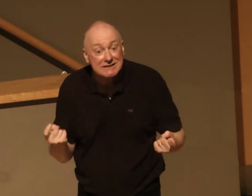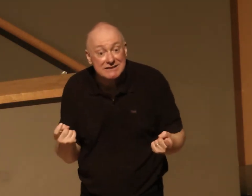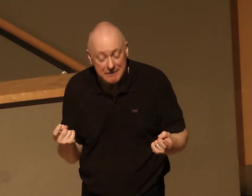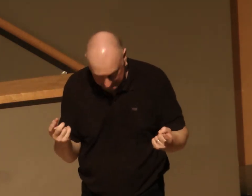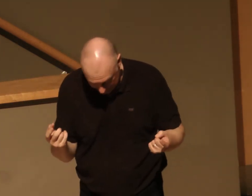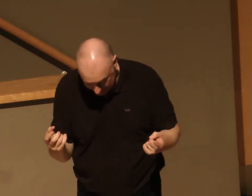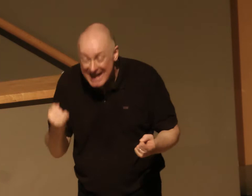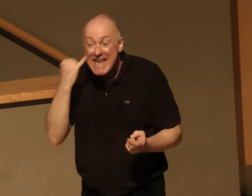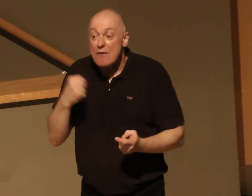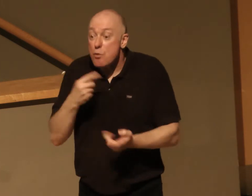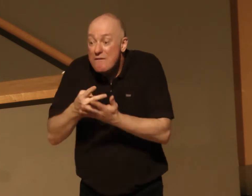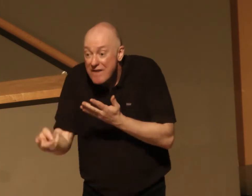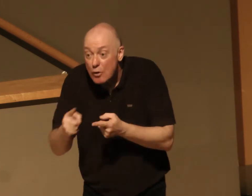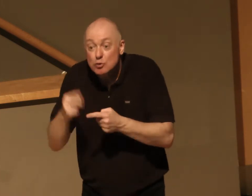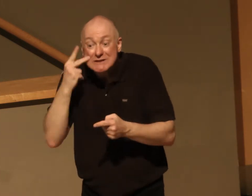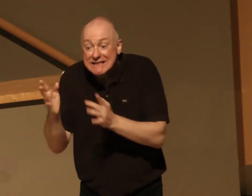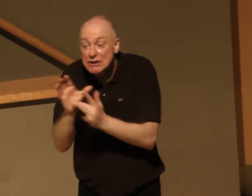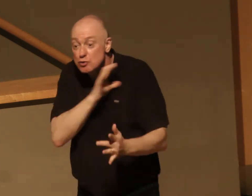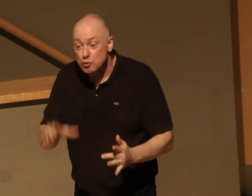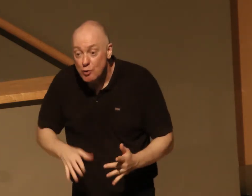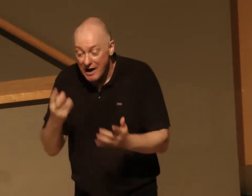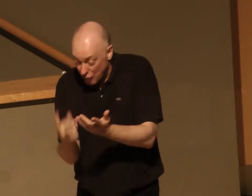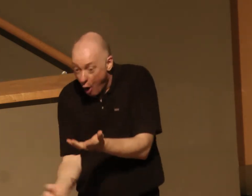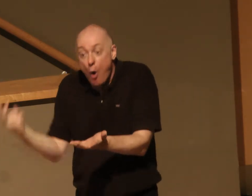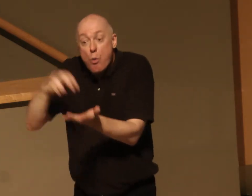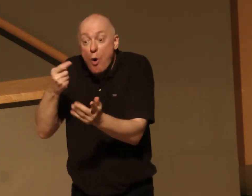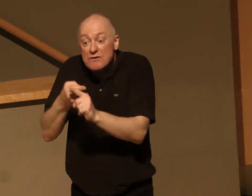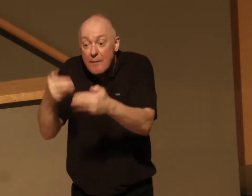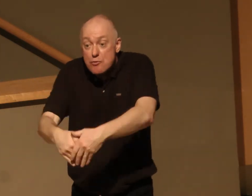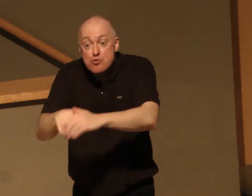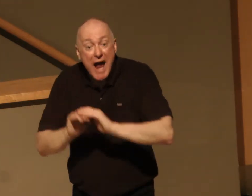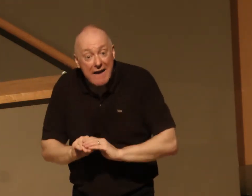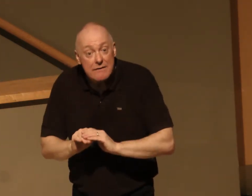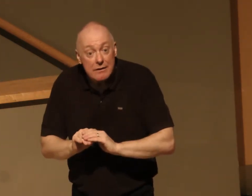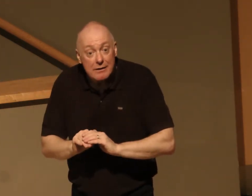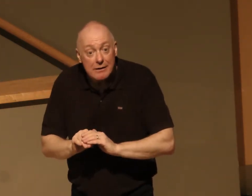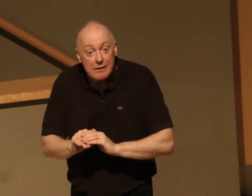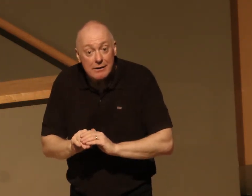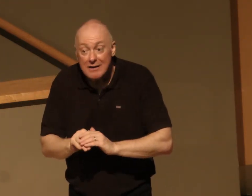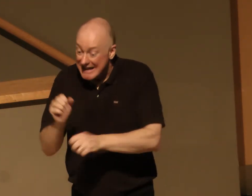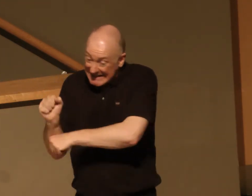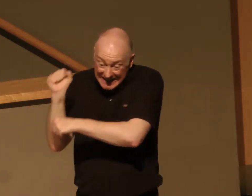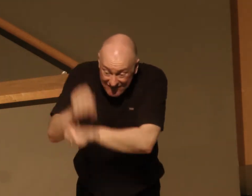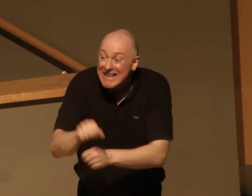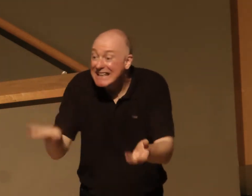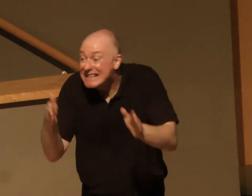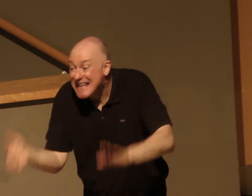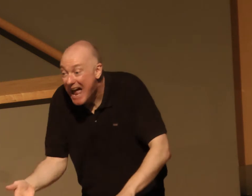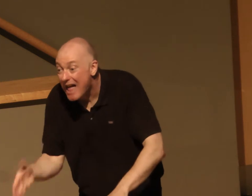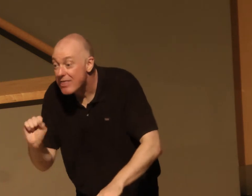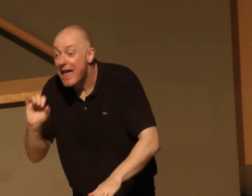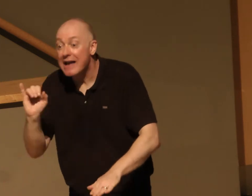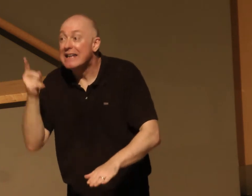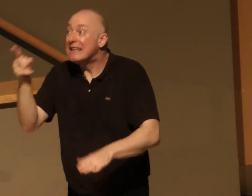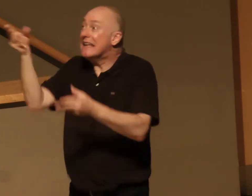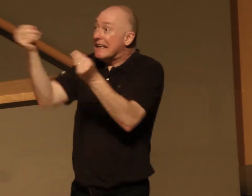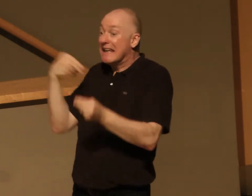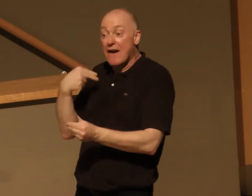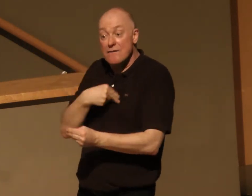we fail to see that Jesus Christ again and rose from the grave, defeating death so that He can give us eternal